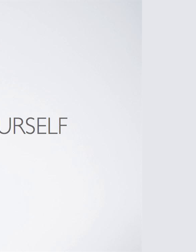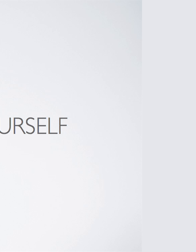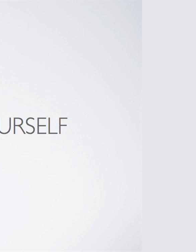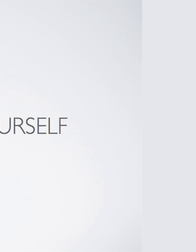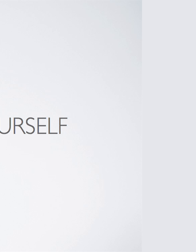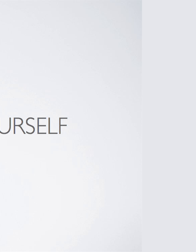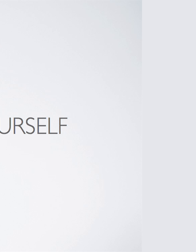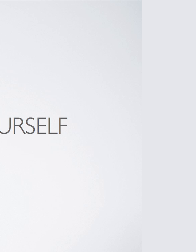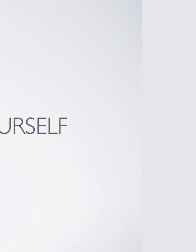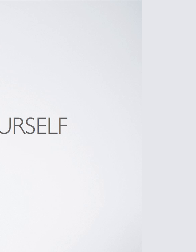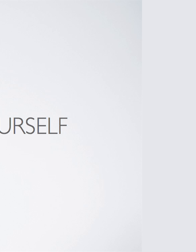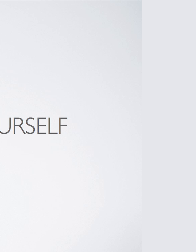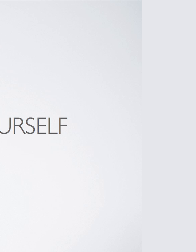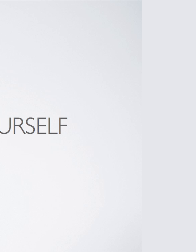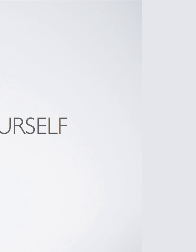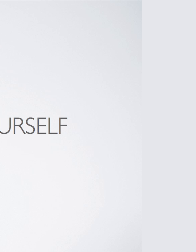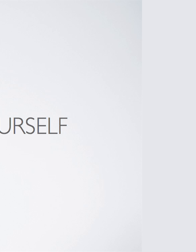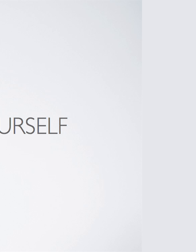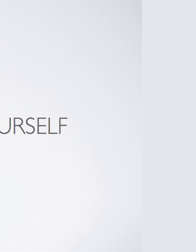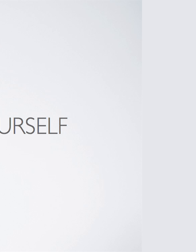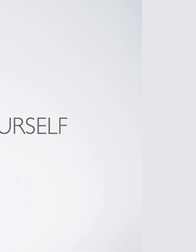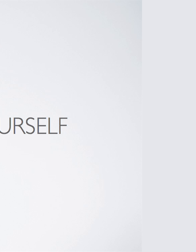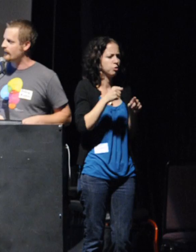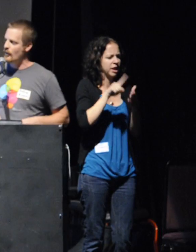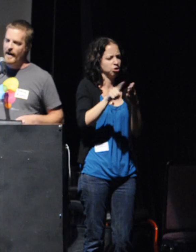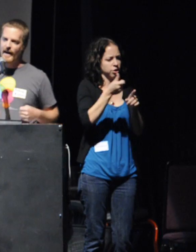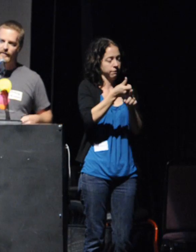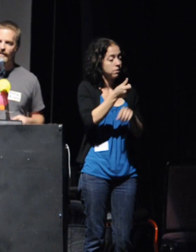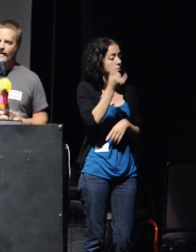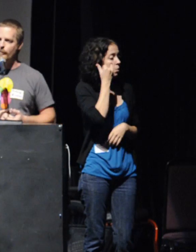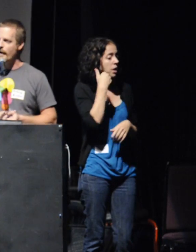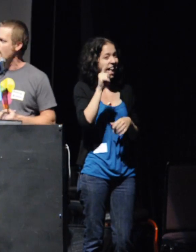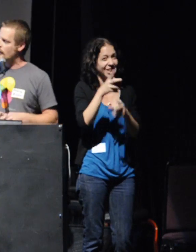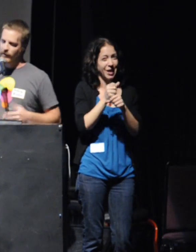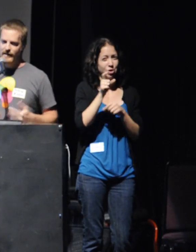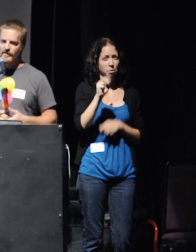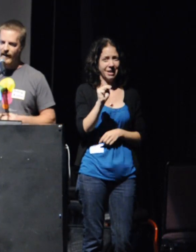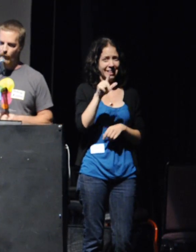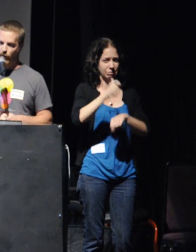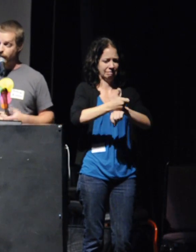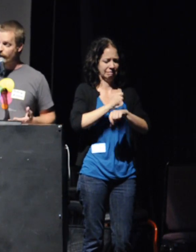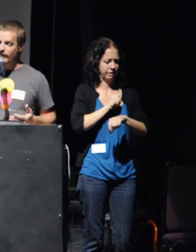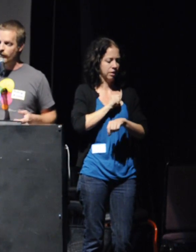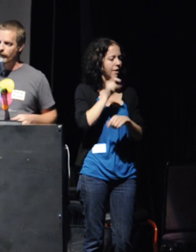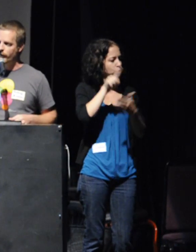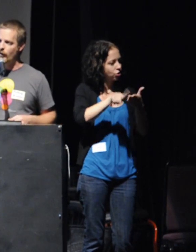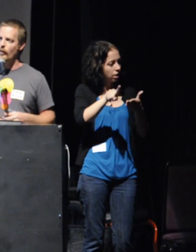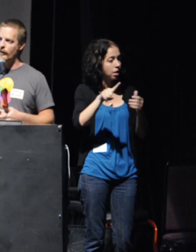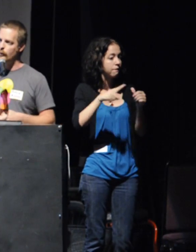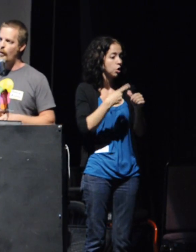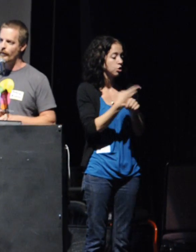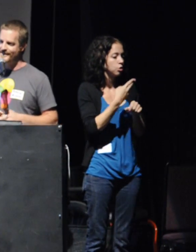thing is there's all these tools out there where you can check yourself. So let's say you have to get this domain, you have to set it up, right? So you need to check it. Well, the first thing that you can